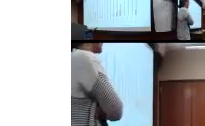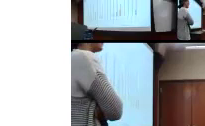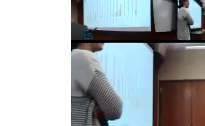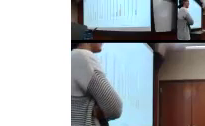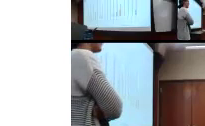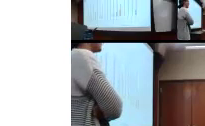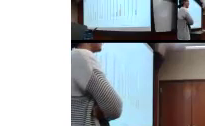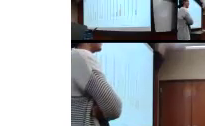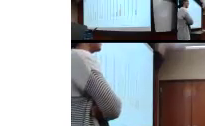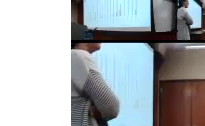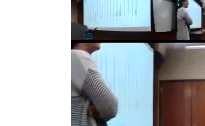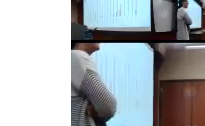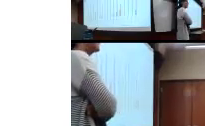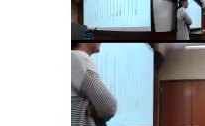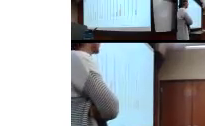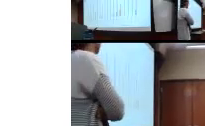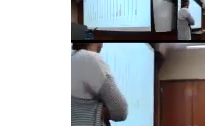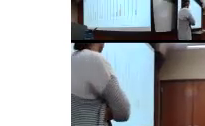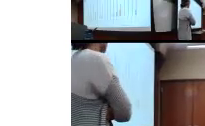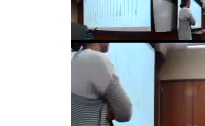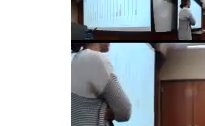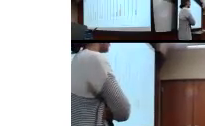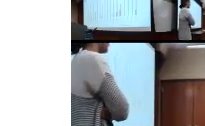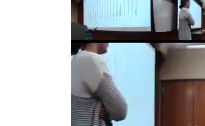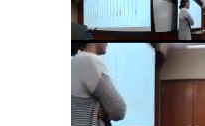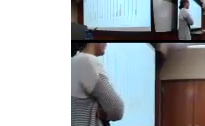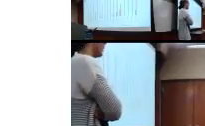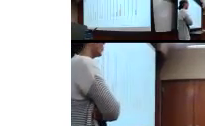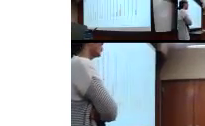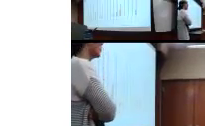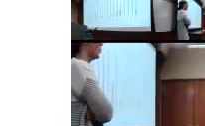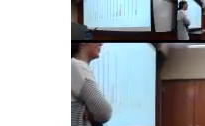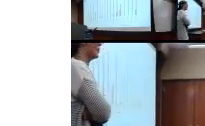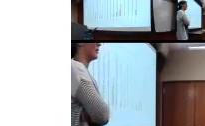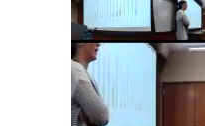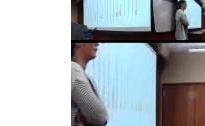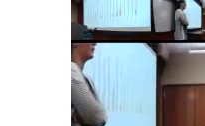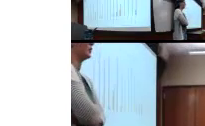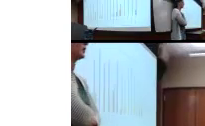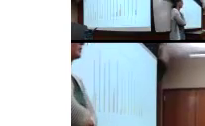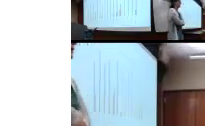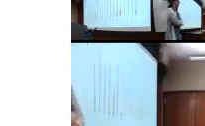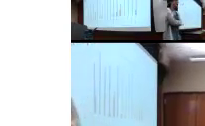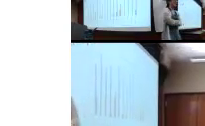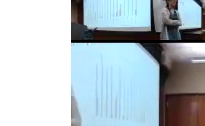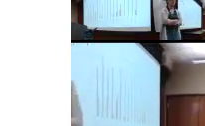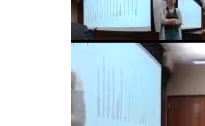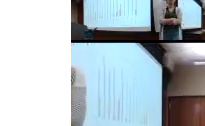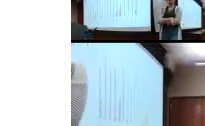Turkish sign language apparently, even native signers tend to introduce more with zero and apra than you